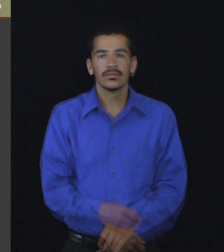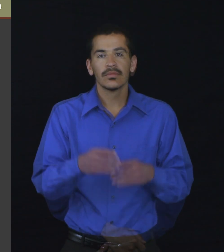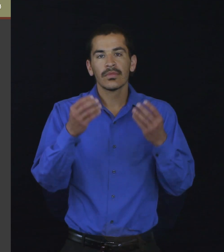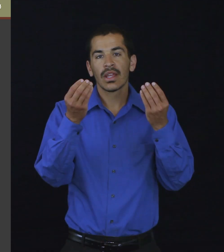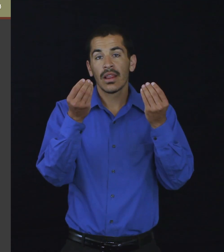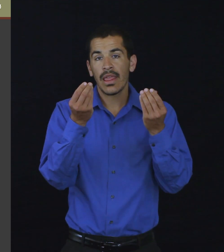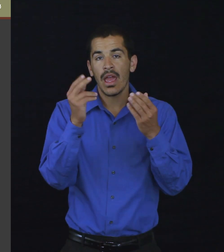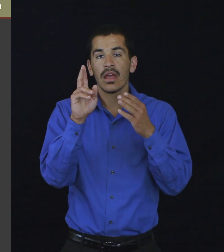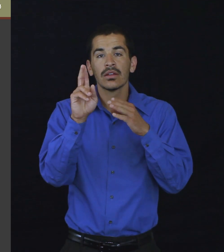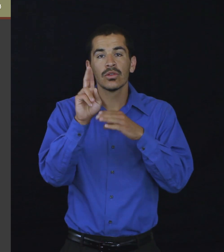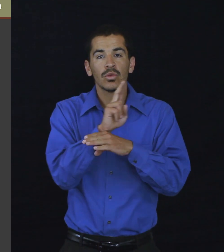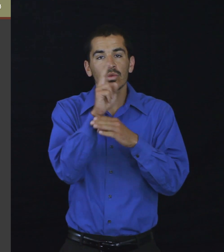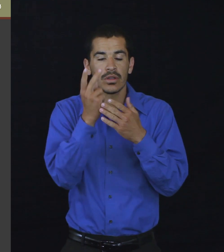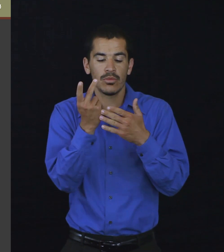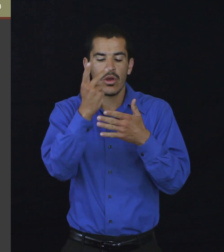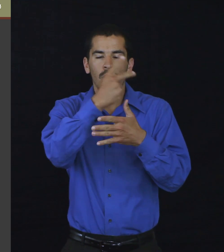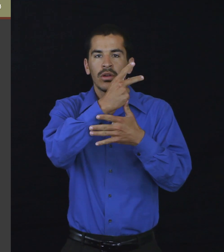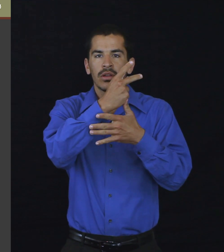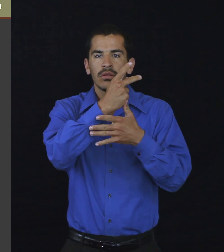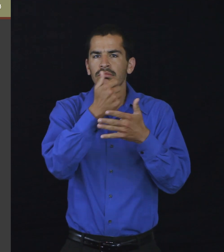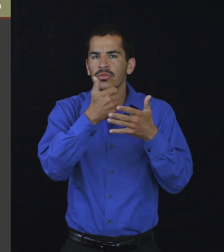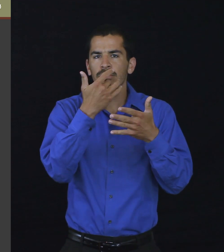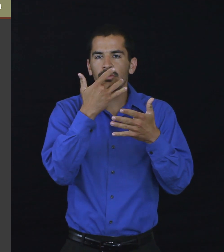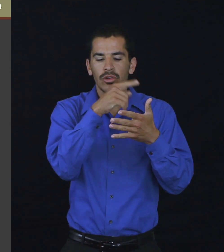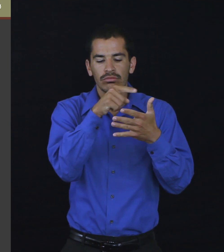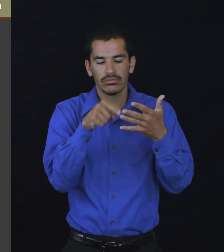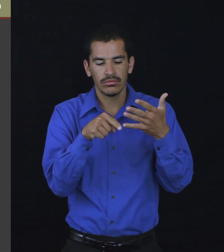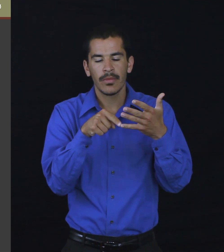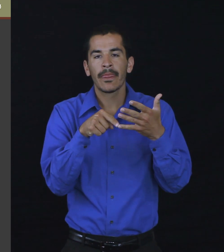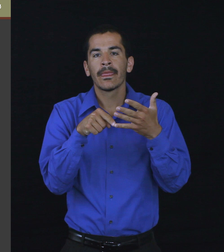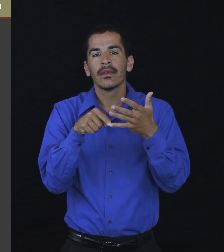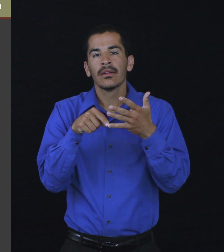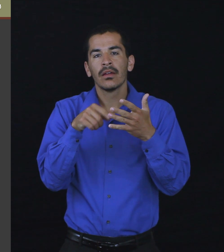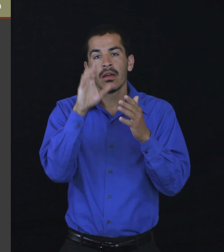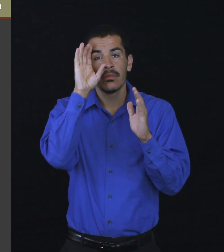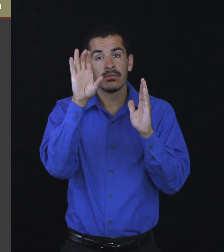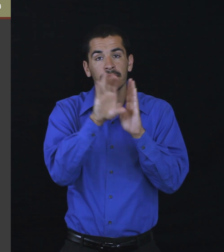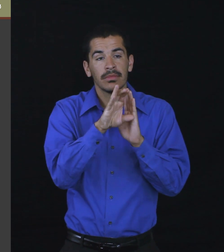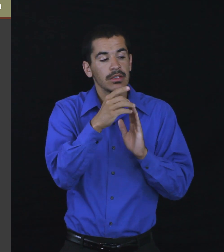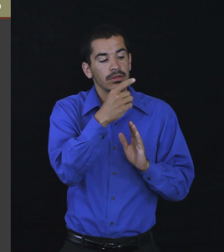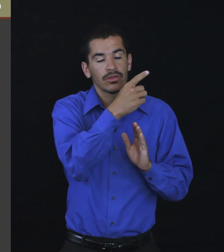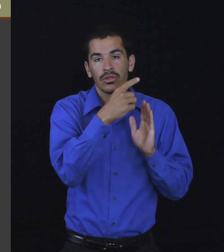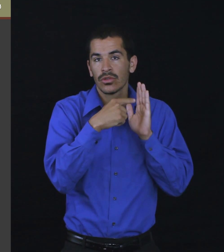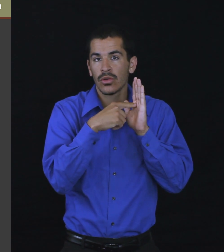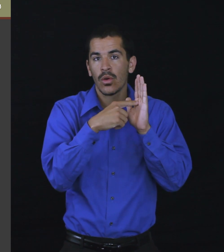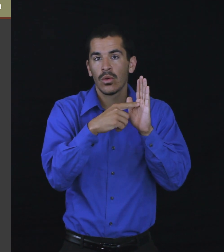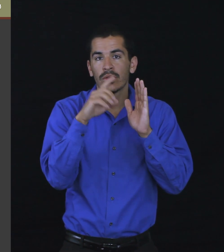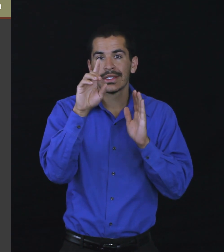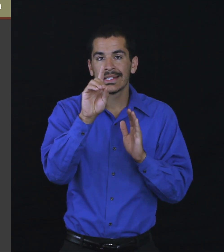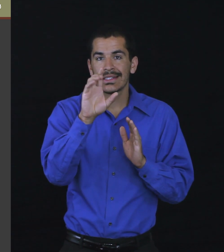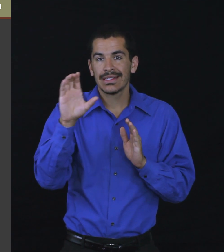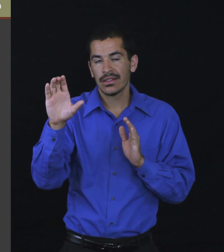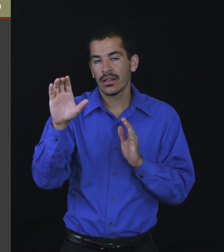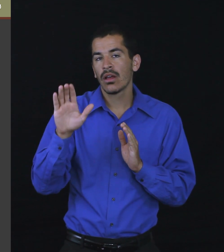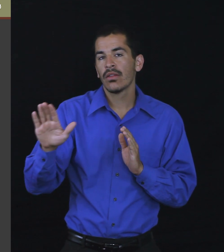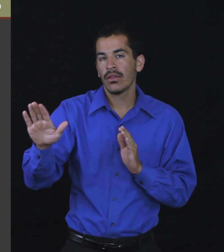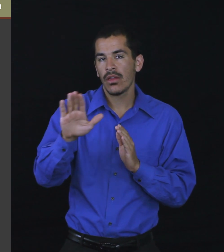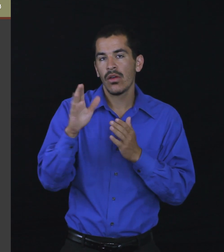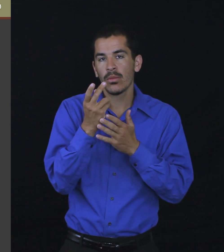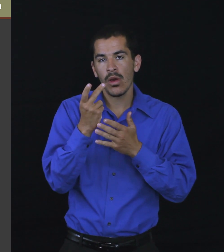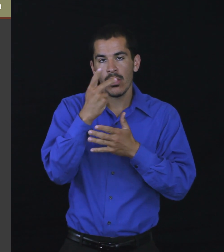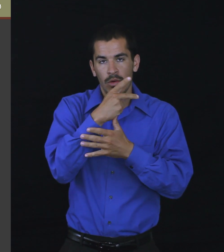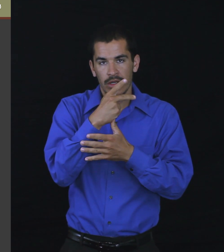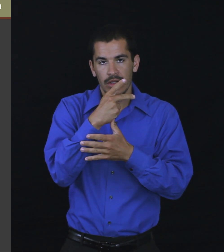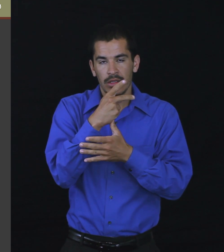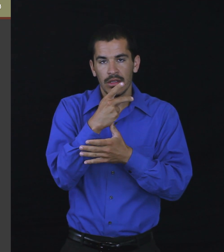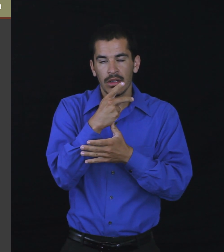Land use priorities. This diagram shows the DCC priorities